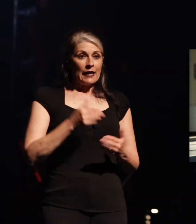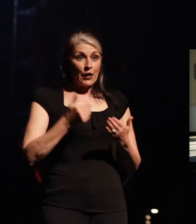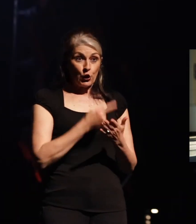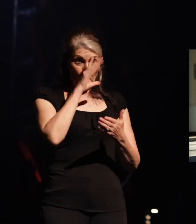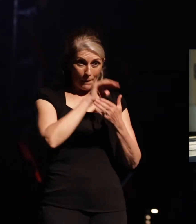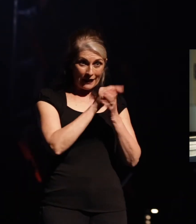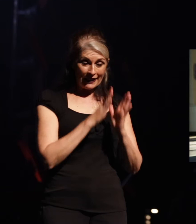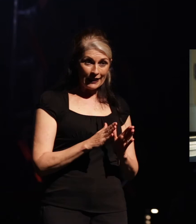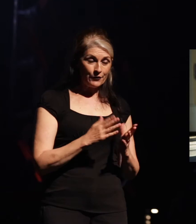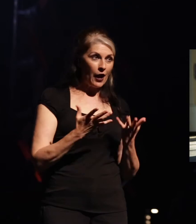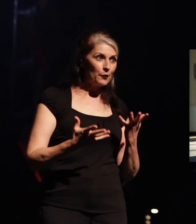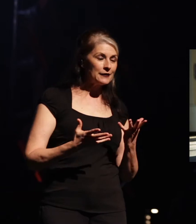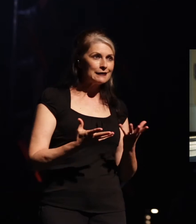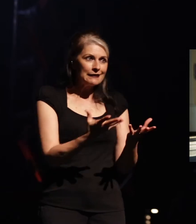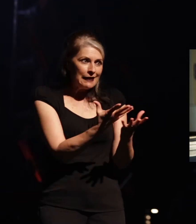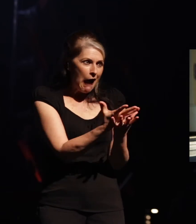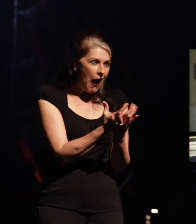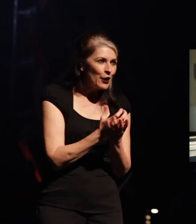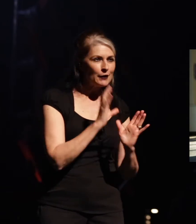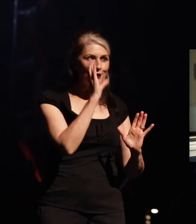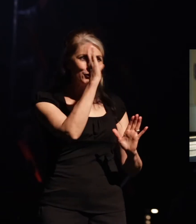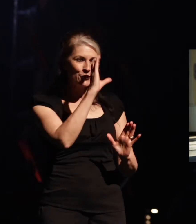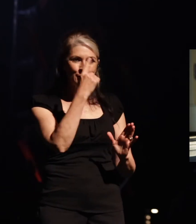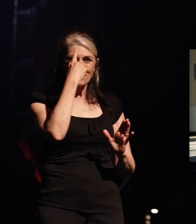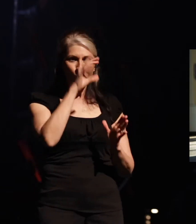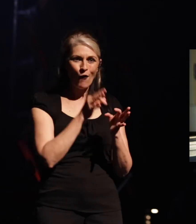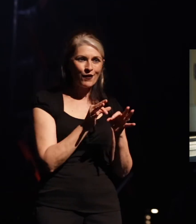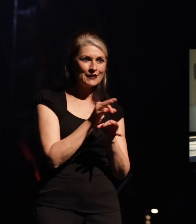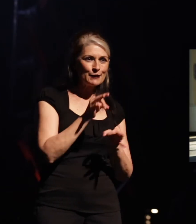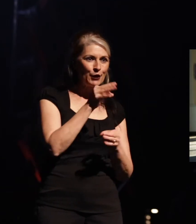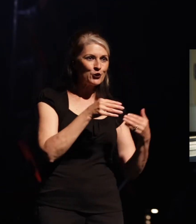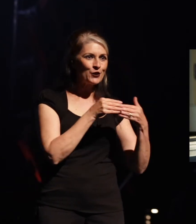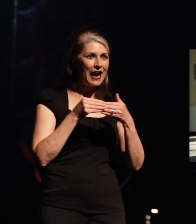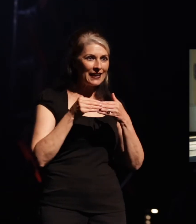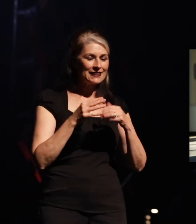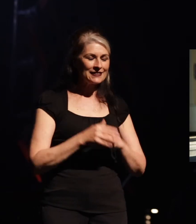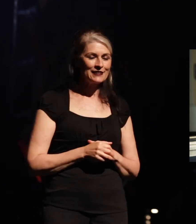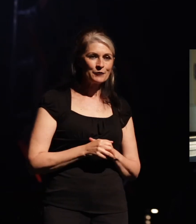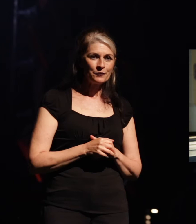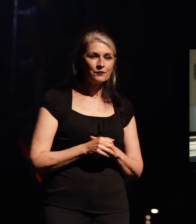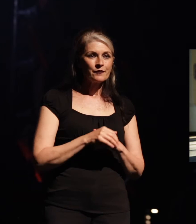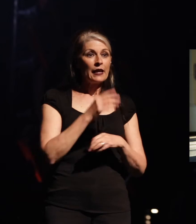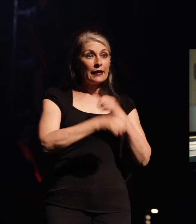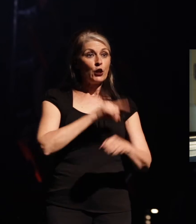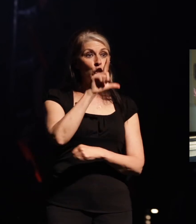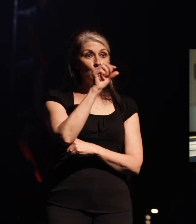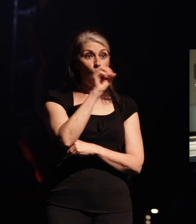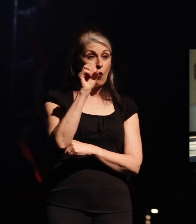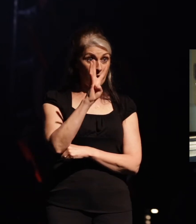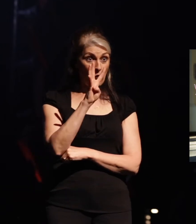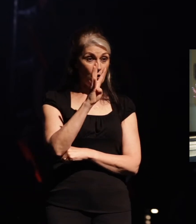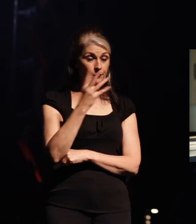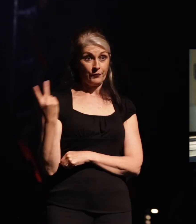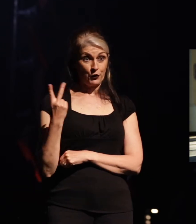was just hungry and searching for some spiritual guidance. So in 2004, we came